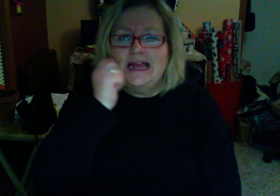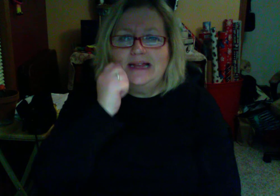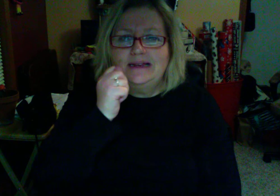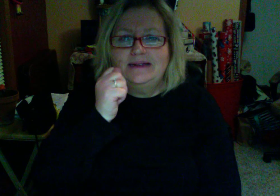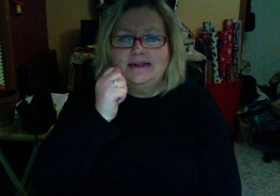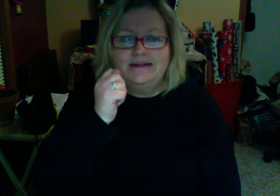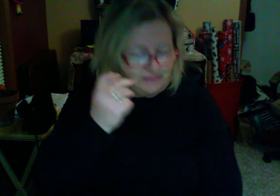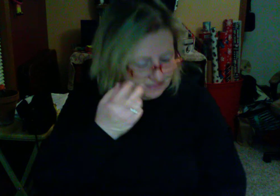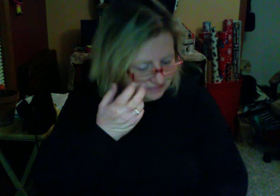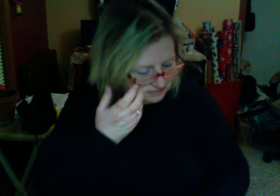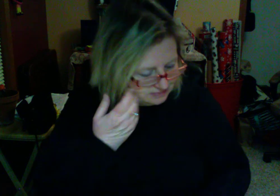tan.